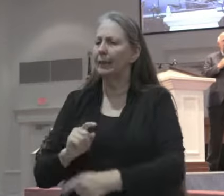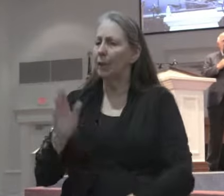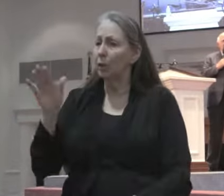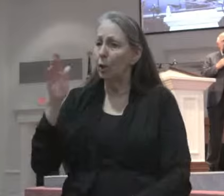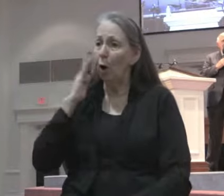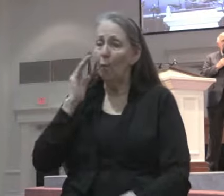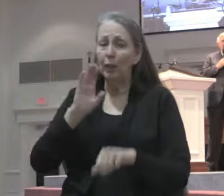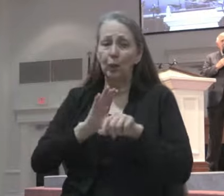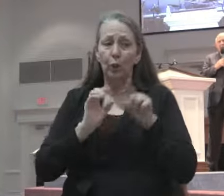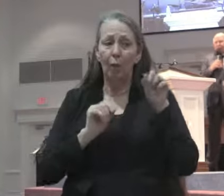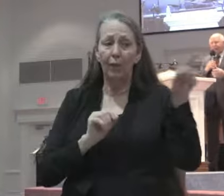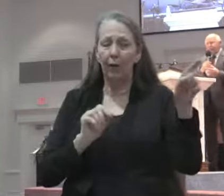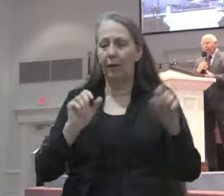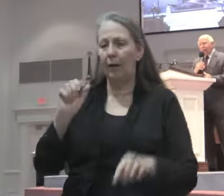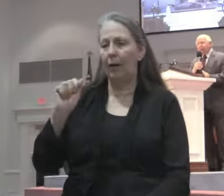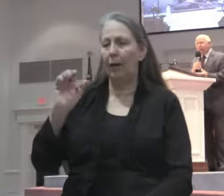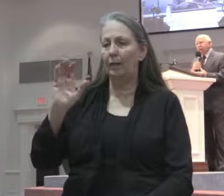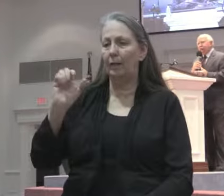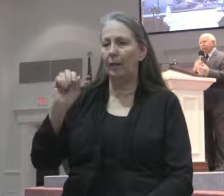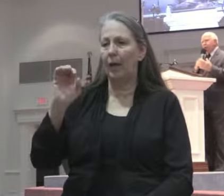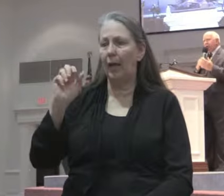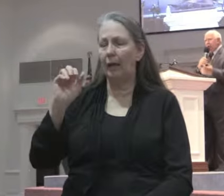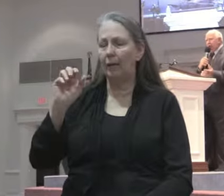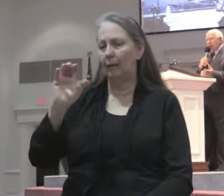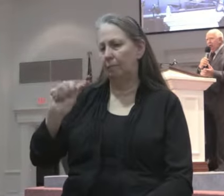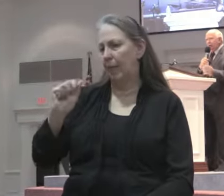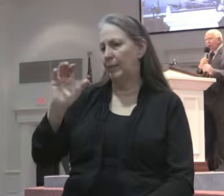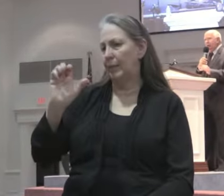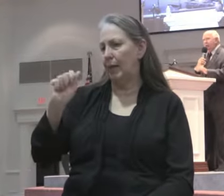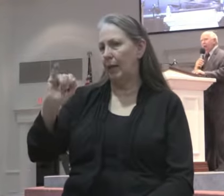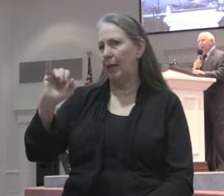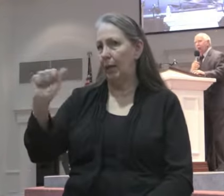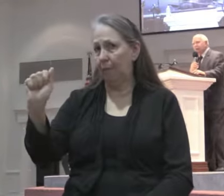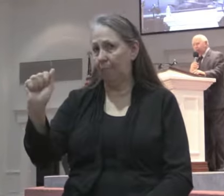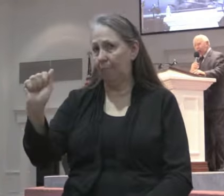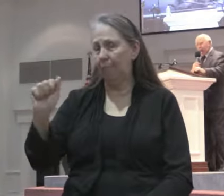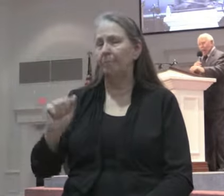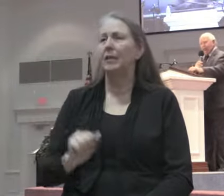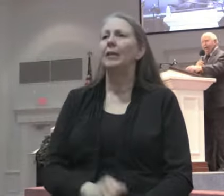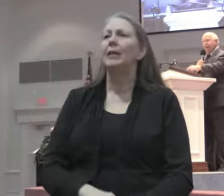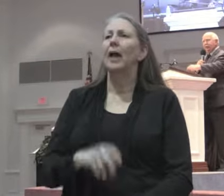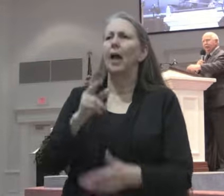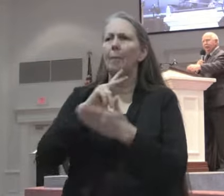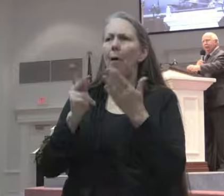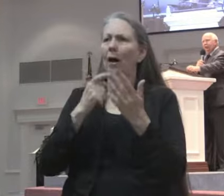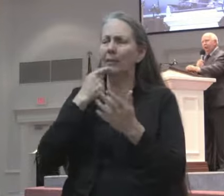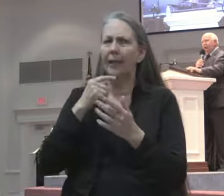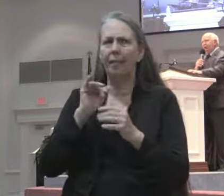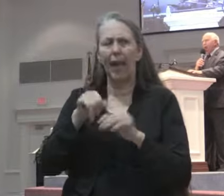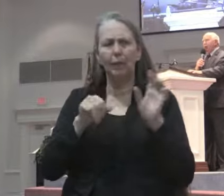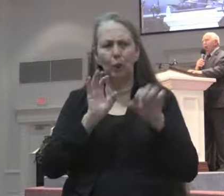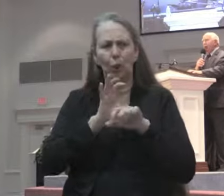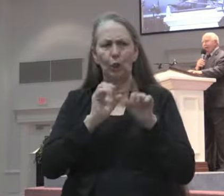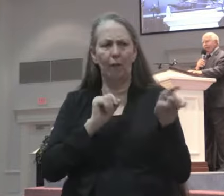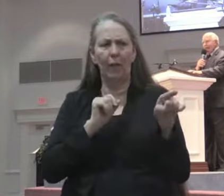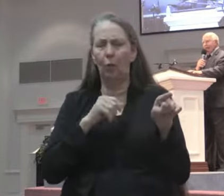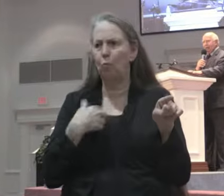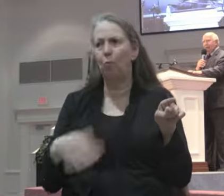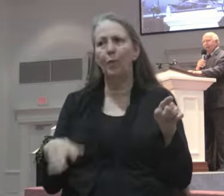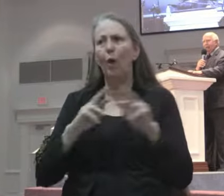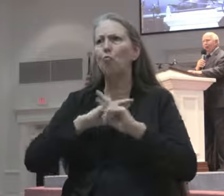Achaia. You know, everybody was hearing about the church at Achaia. And of course, Paul was saying the church at Achaia is